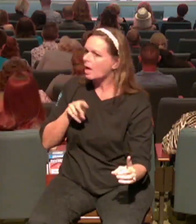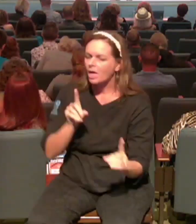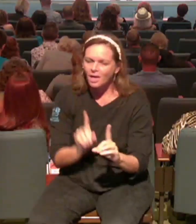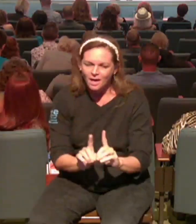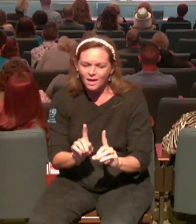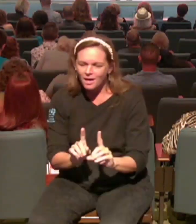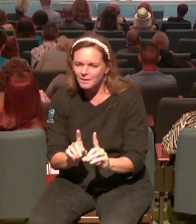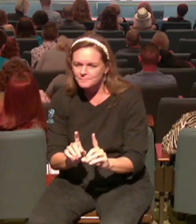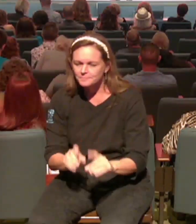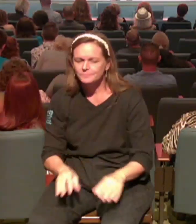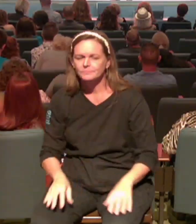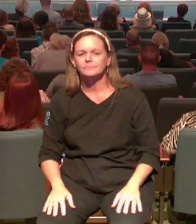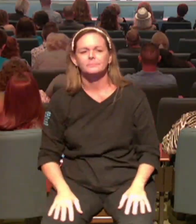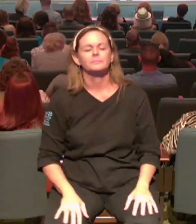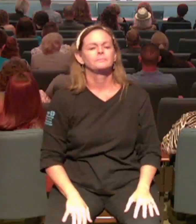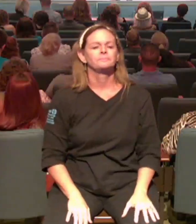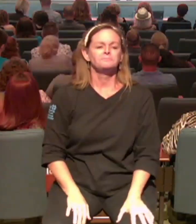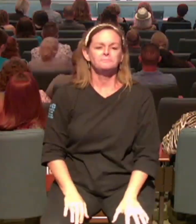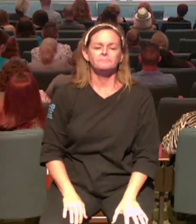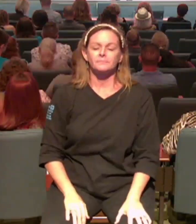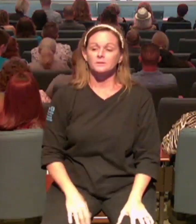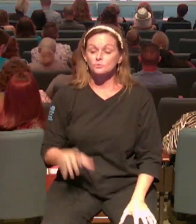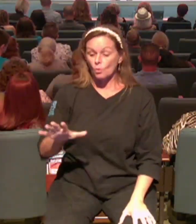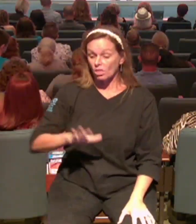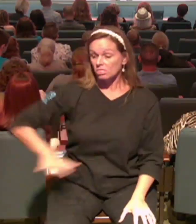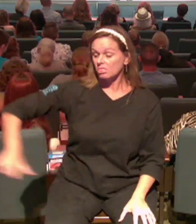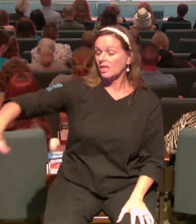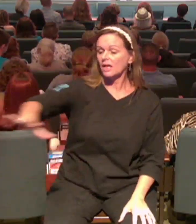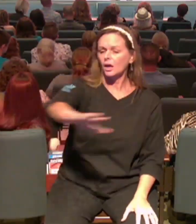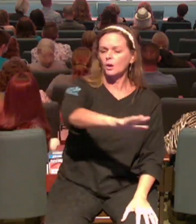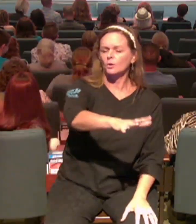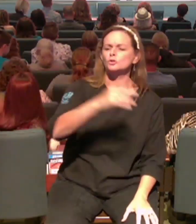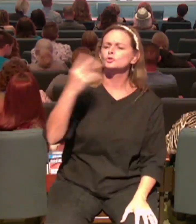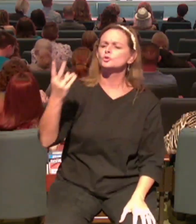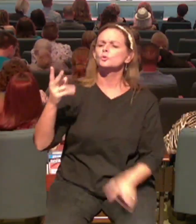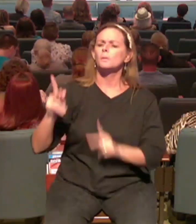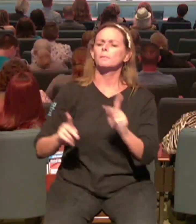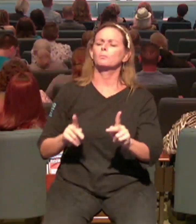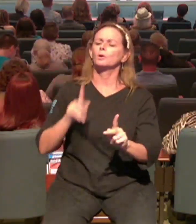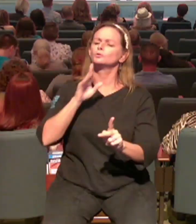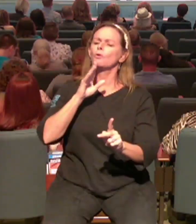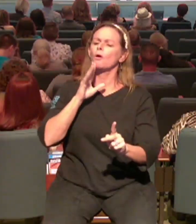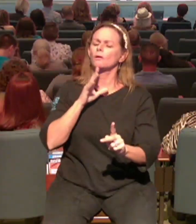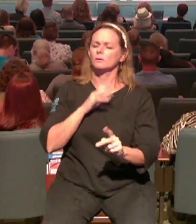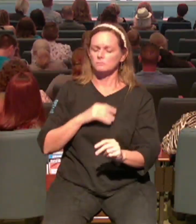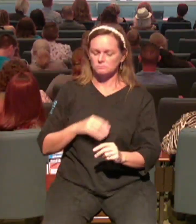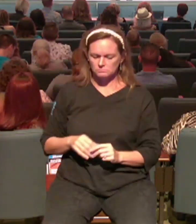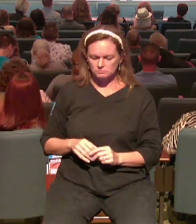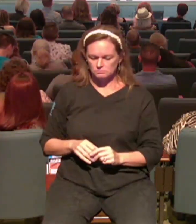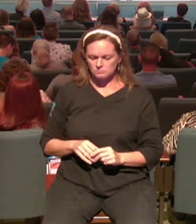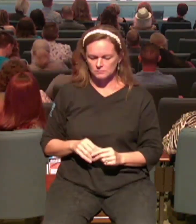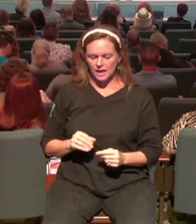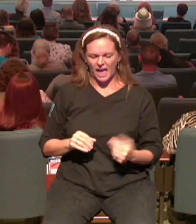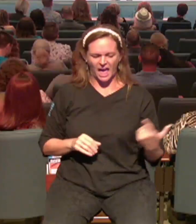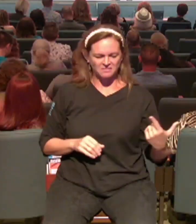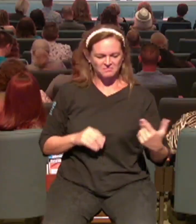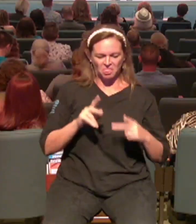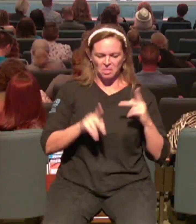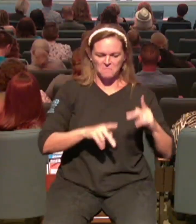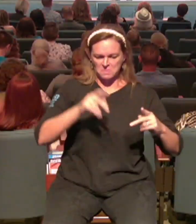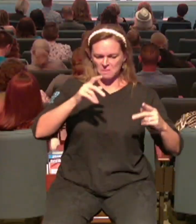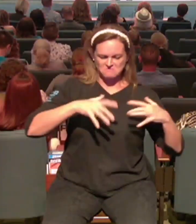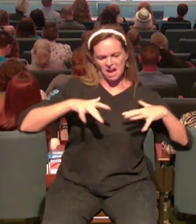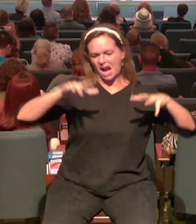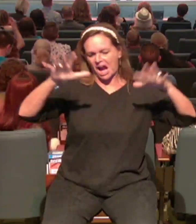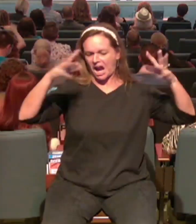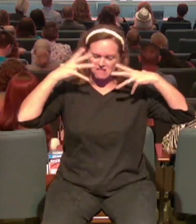speaking that day in the temple courts. There were two voices that were speaking over this woman. There was the voice of the critics and the